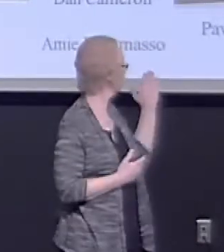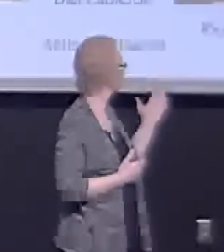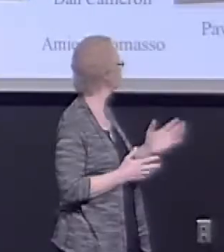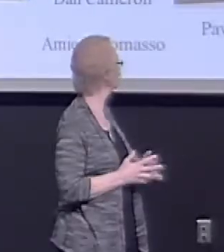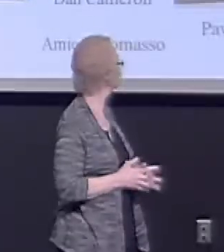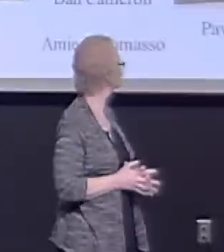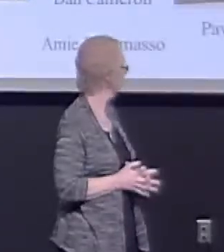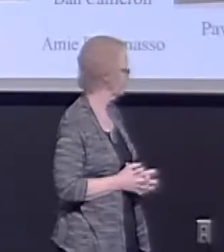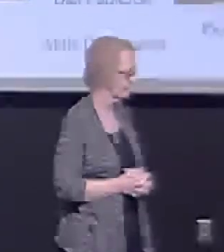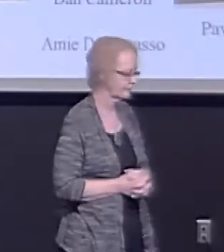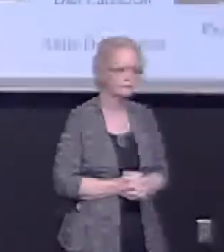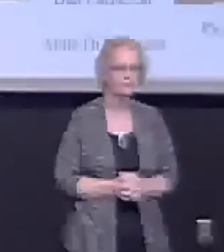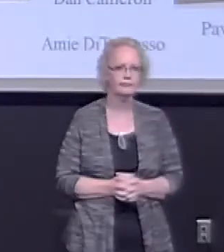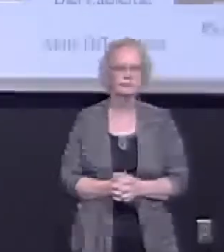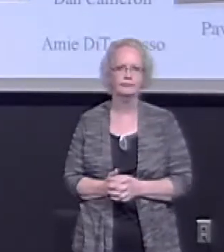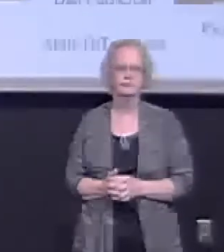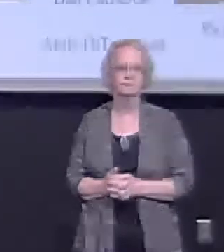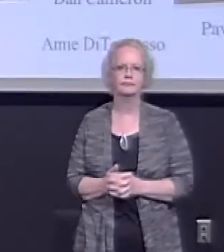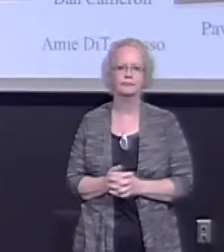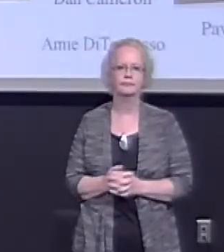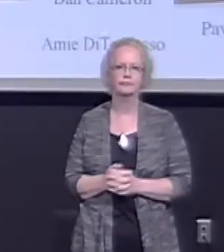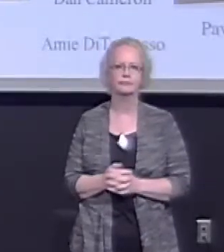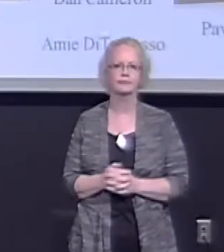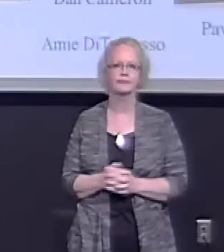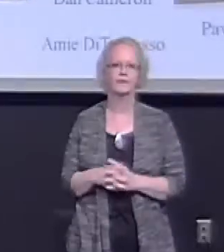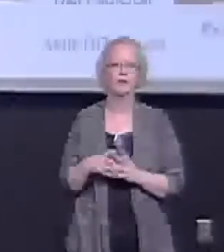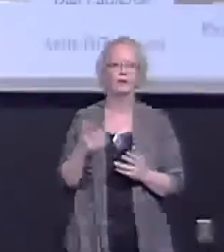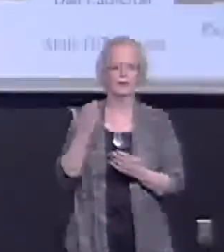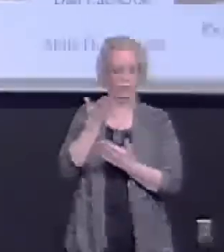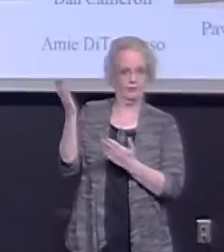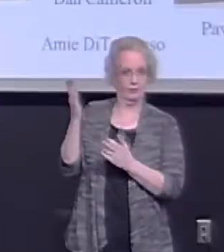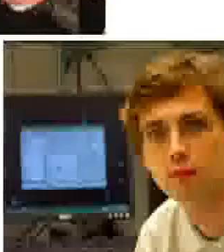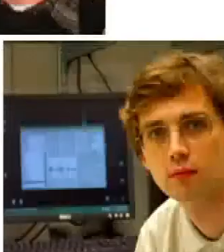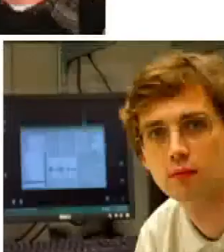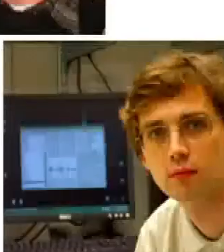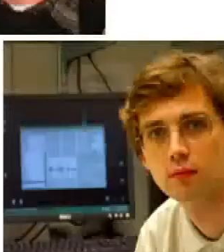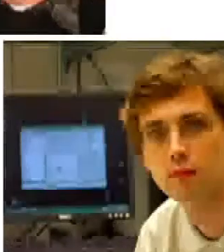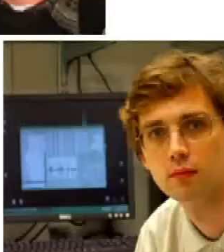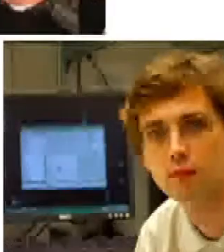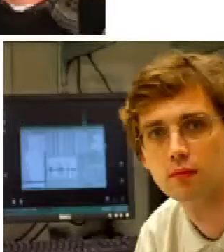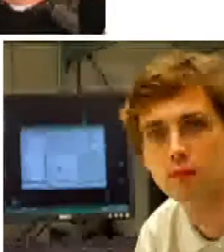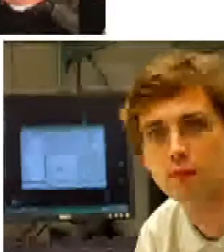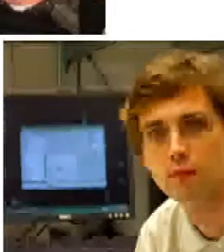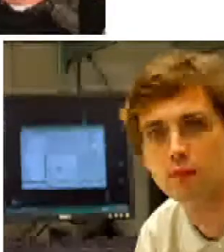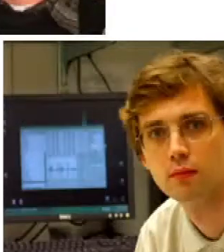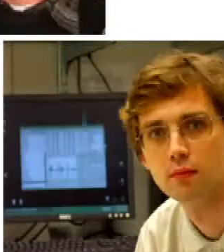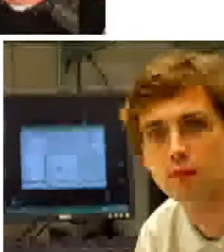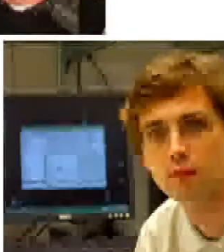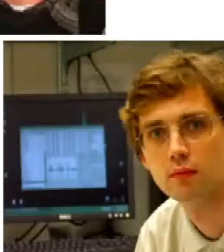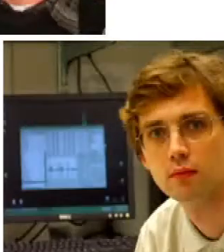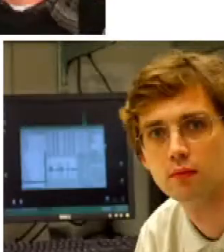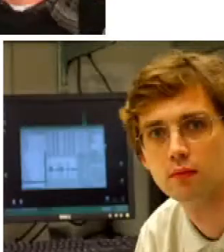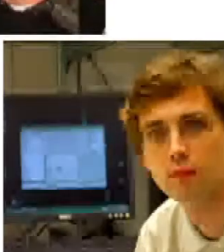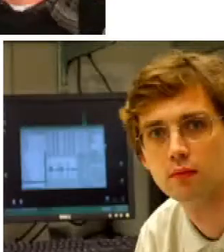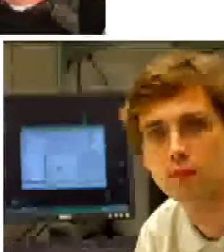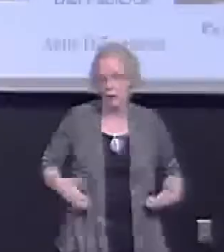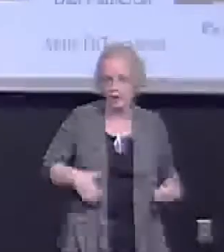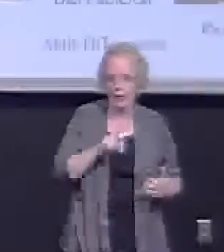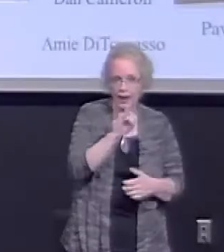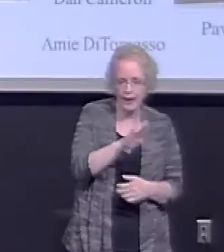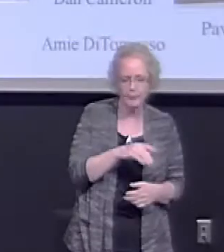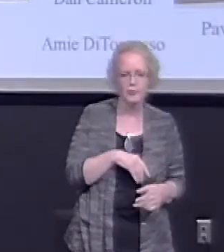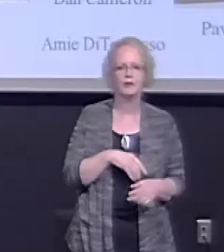these three guys helped especially to establish fMRI in the monkey lab. Josie was